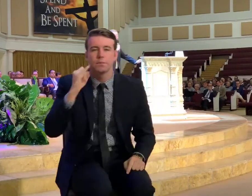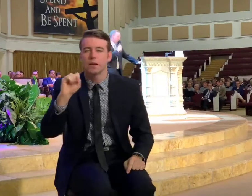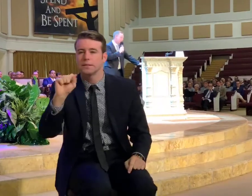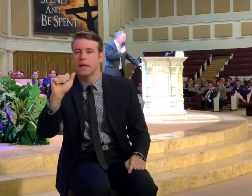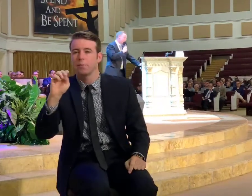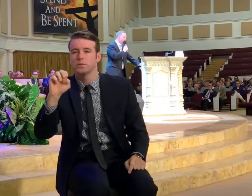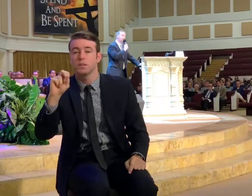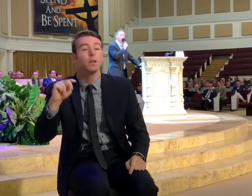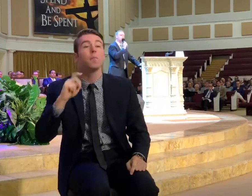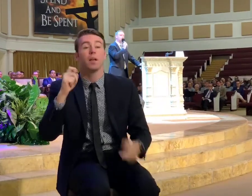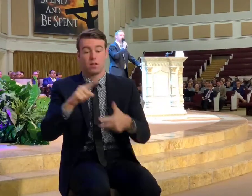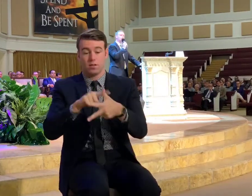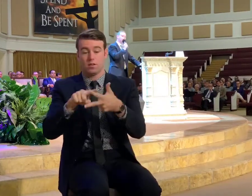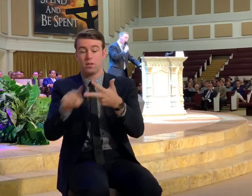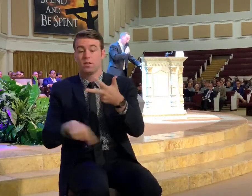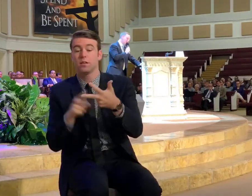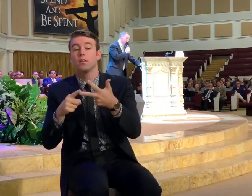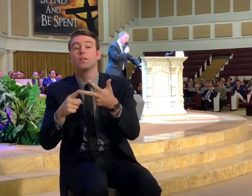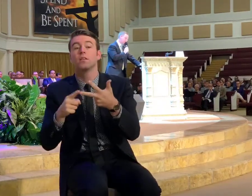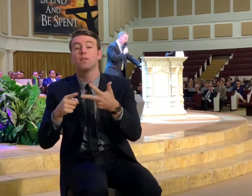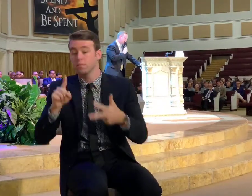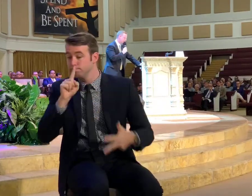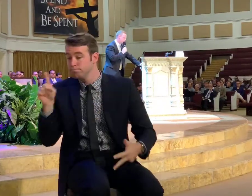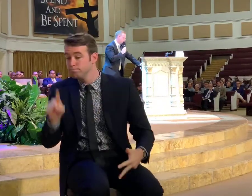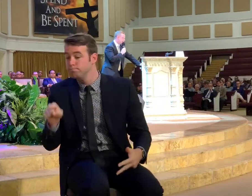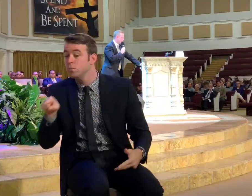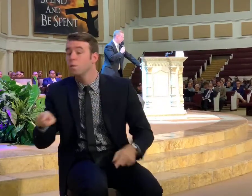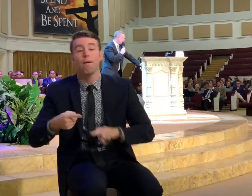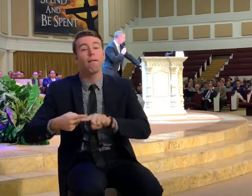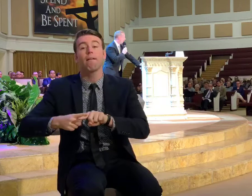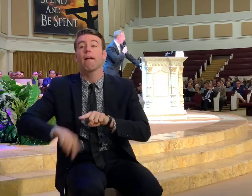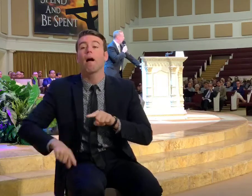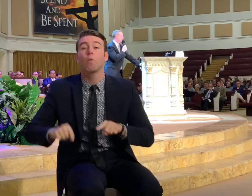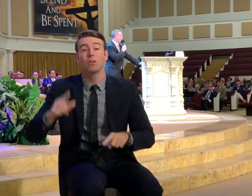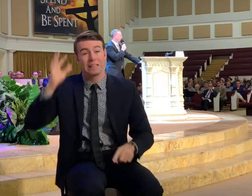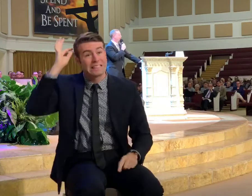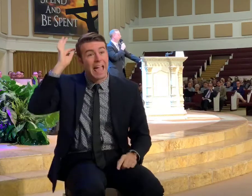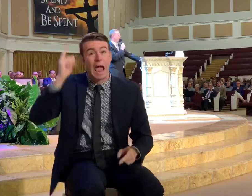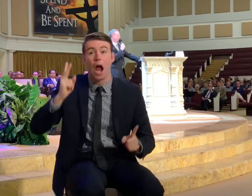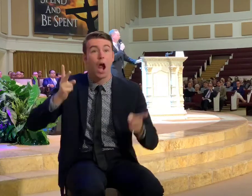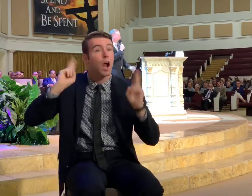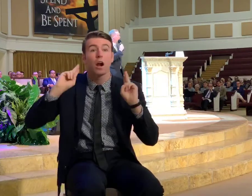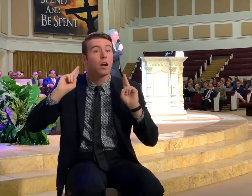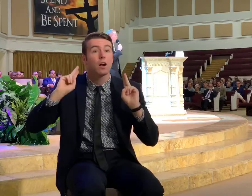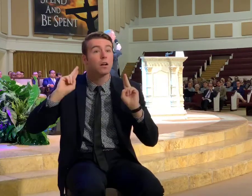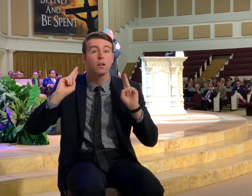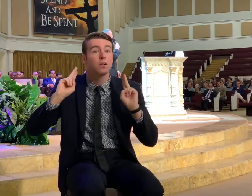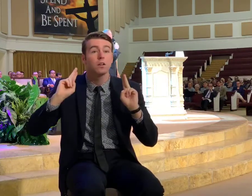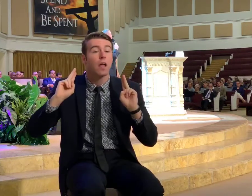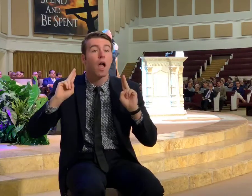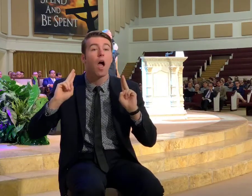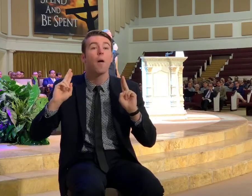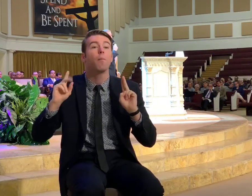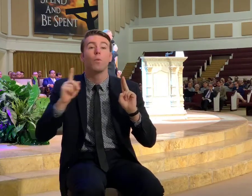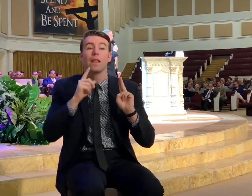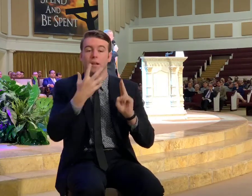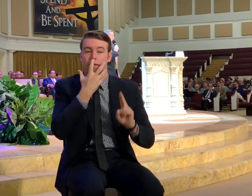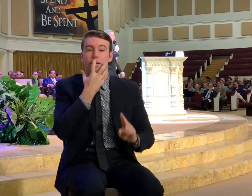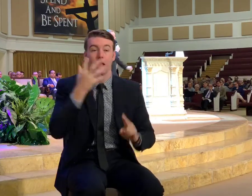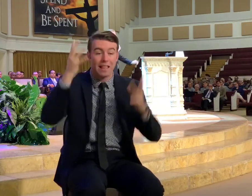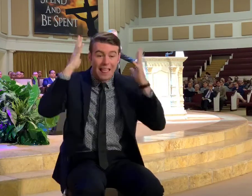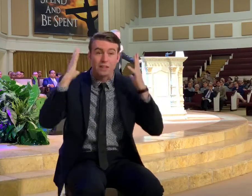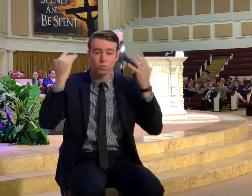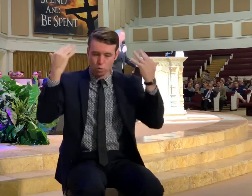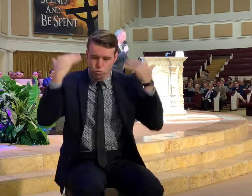was commanded to refrain from cutting his hair, but instead he was told to let the locks of his